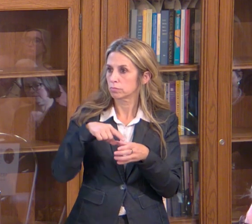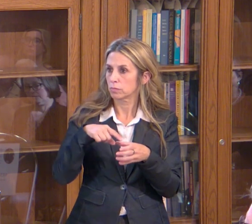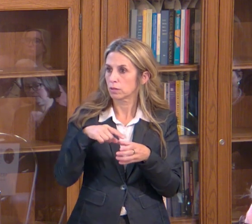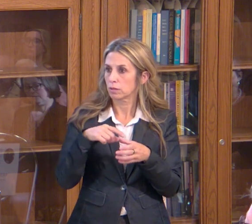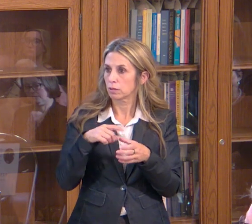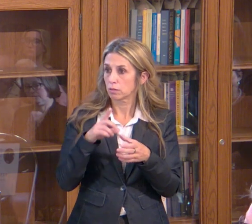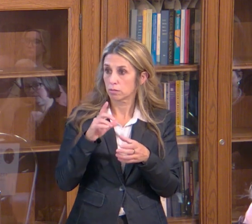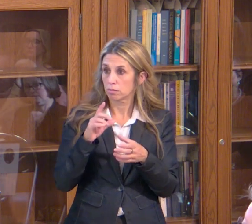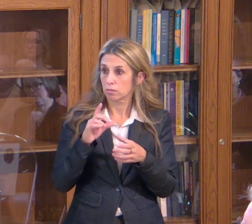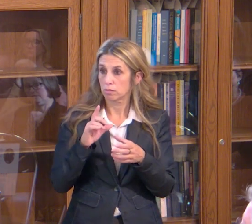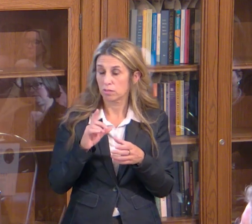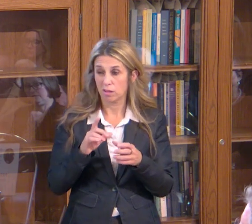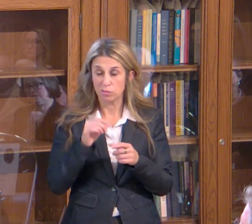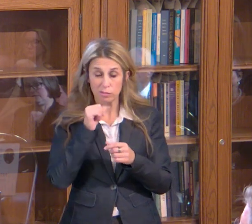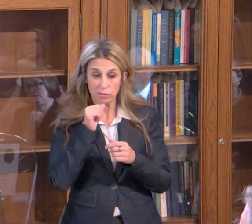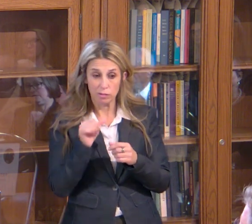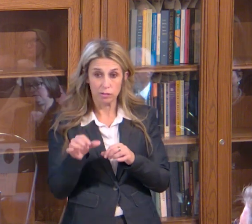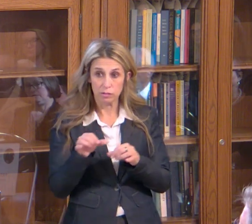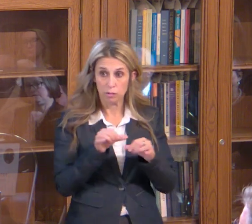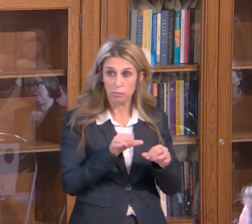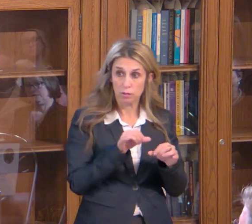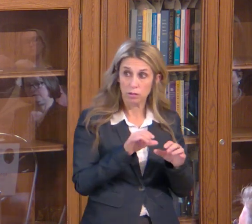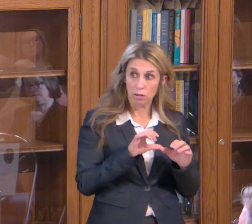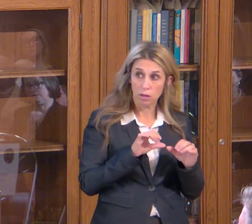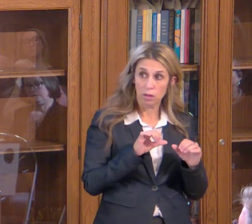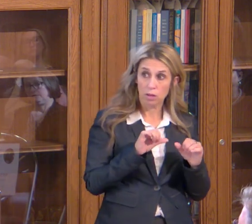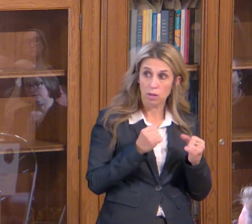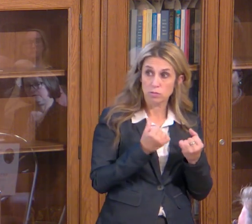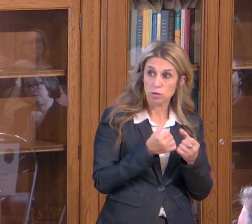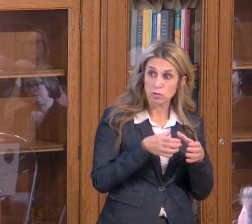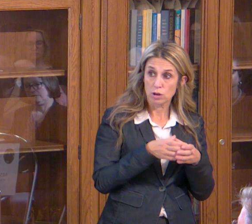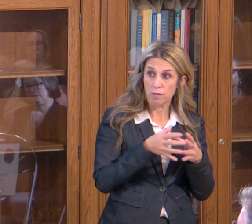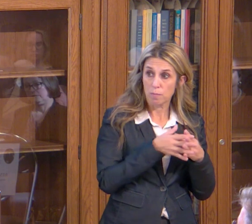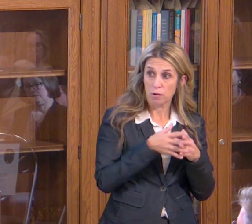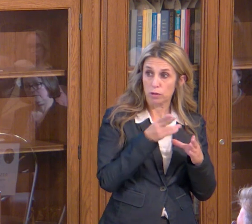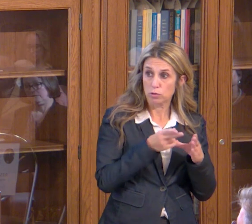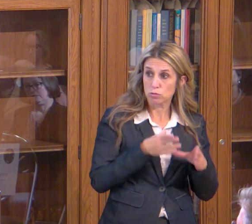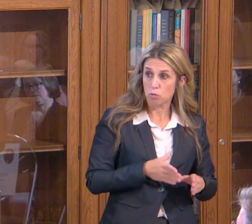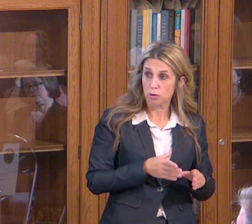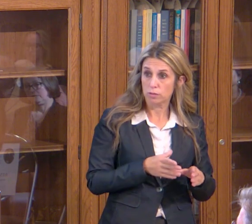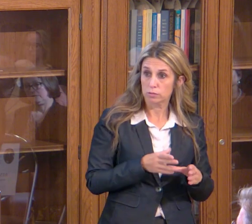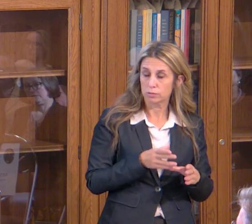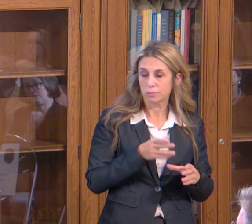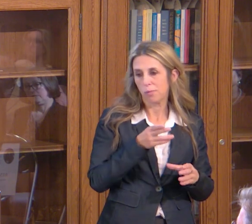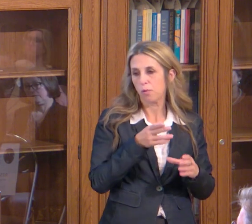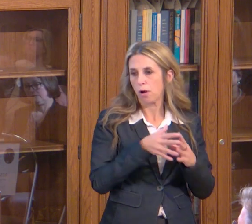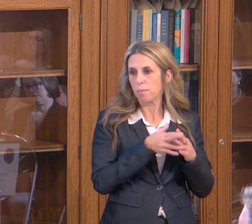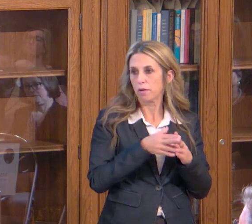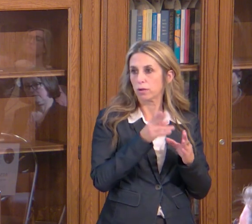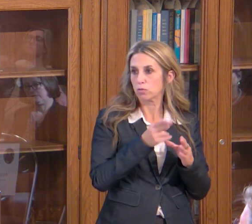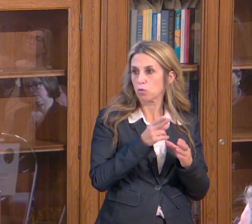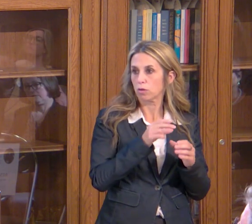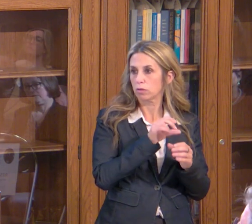unlike the conferences of the organization of American his historians or the American historical